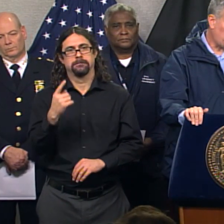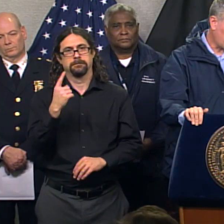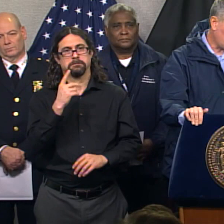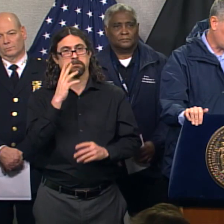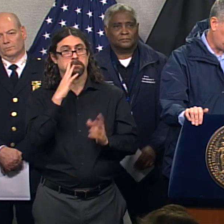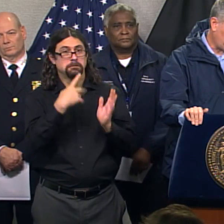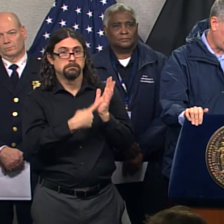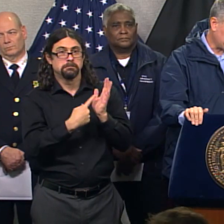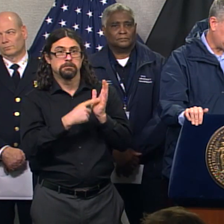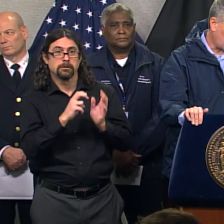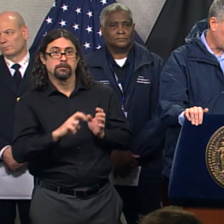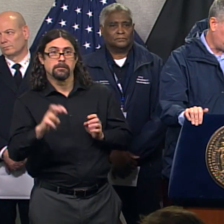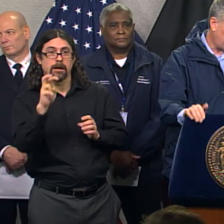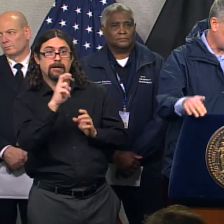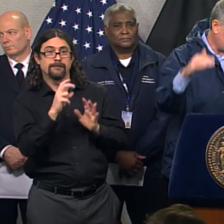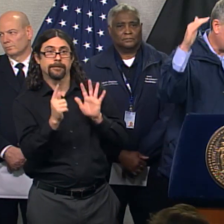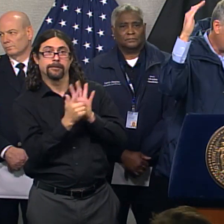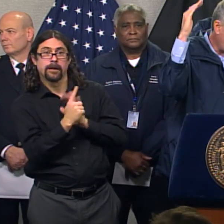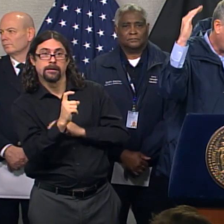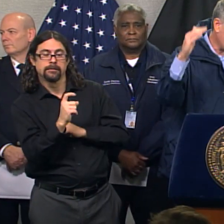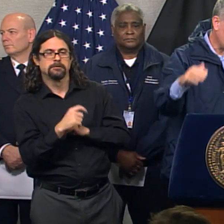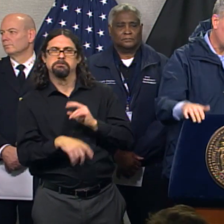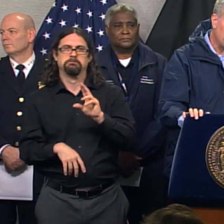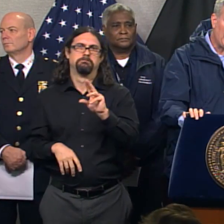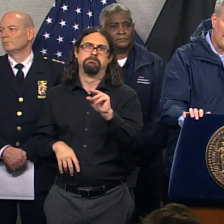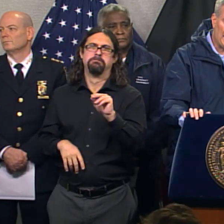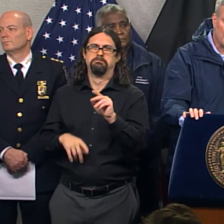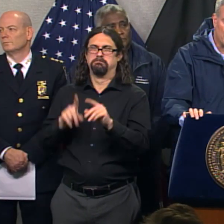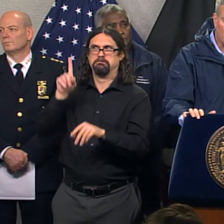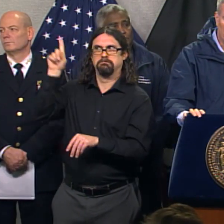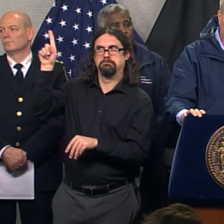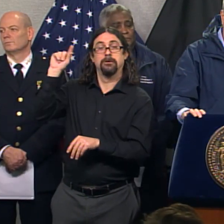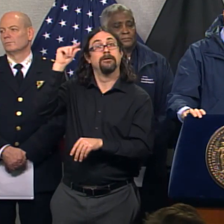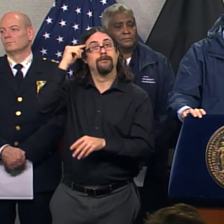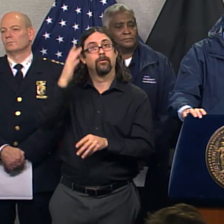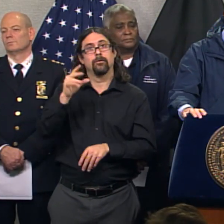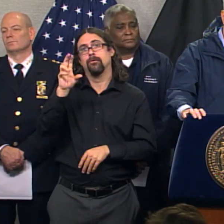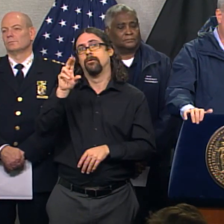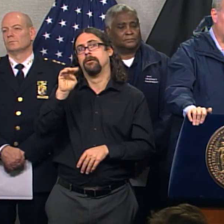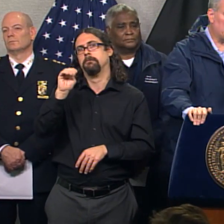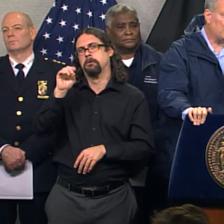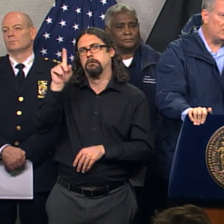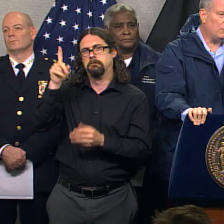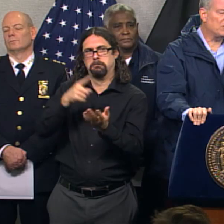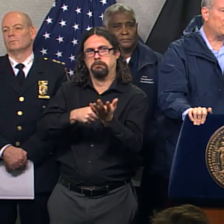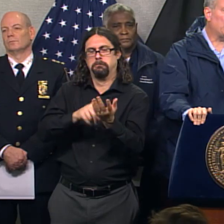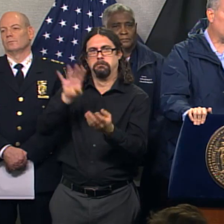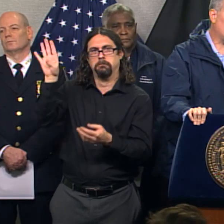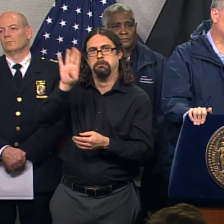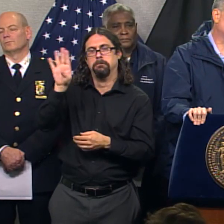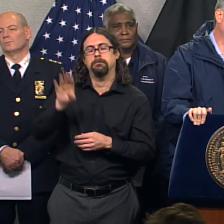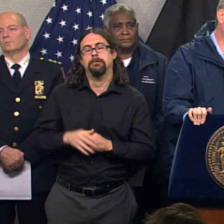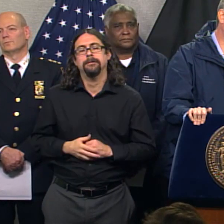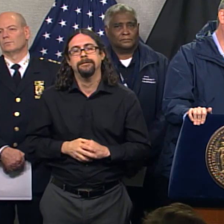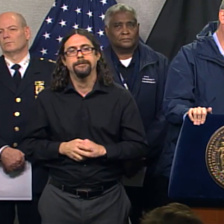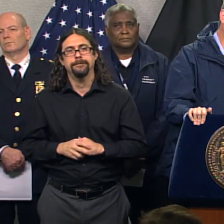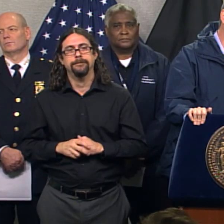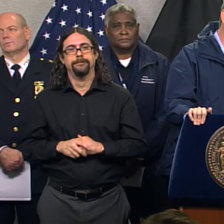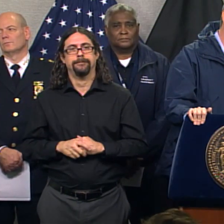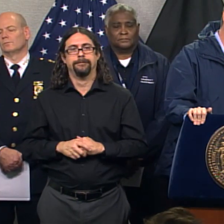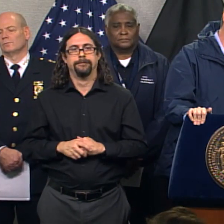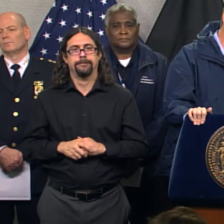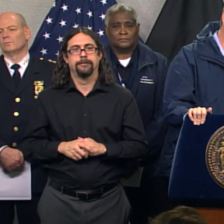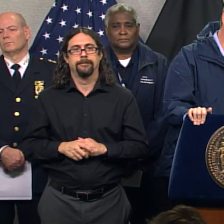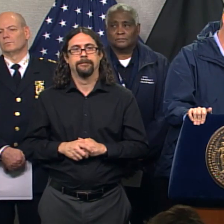you remember, with every passing hour, the estimates kept going up, and it became abundantly clear it was going to be a longer event and a